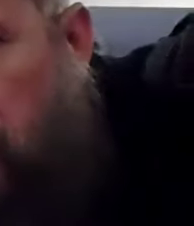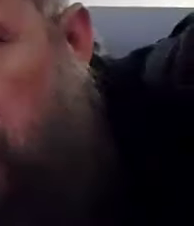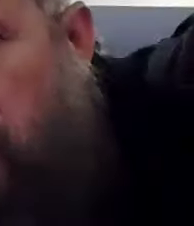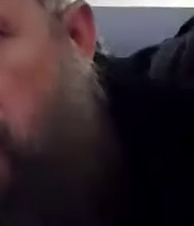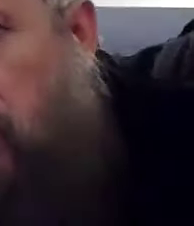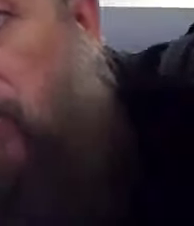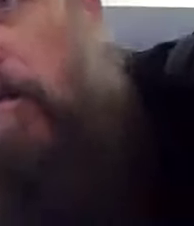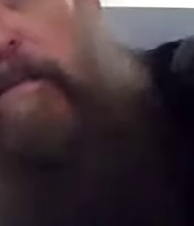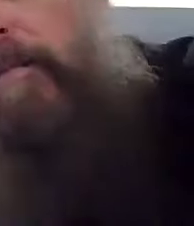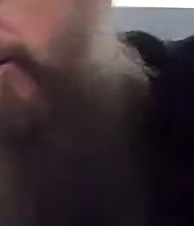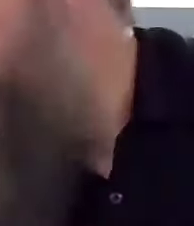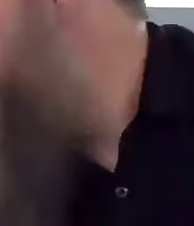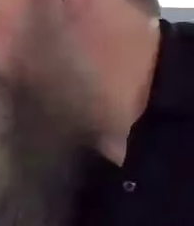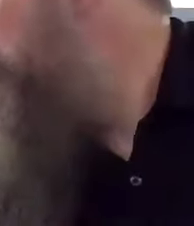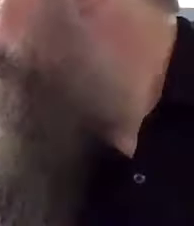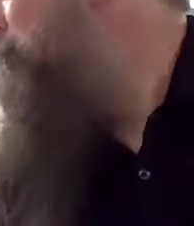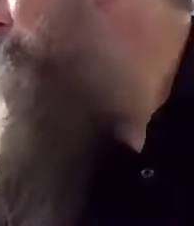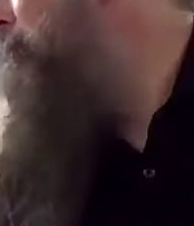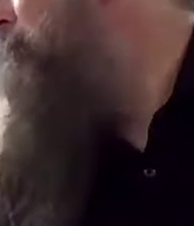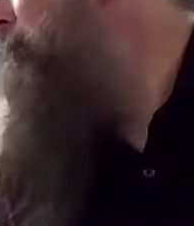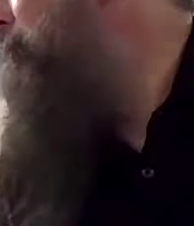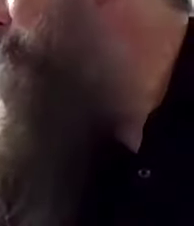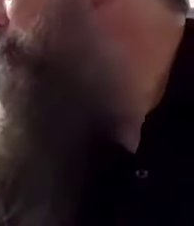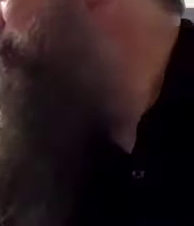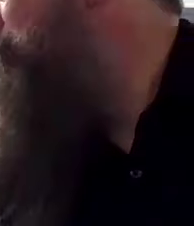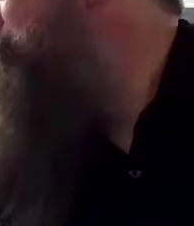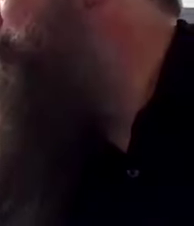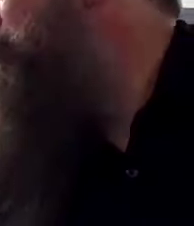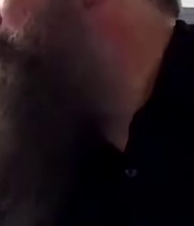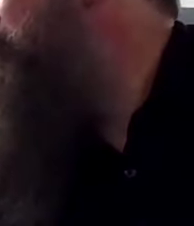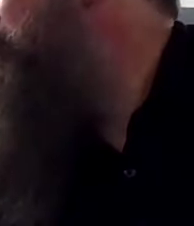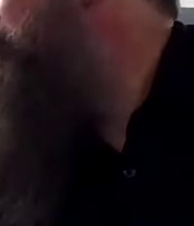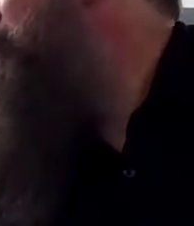Senator. Yeah, well, let's check to see if,